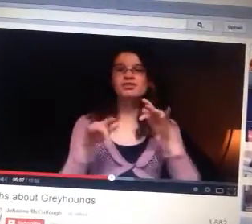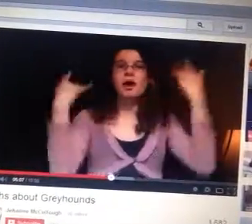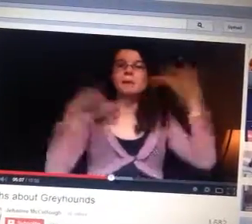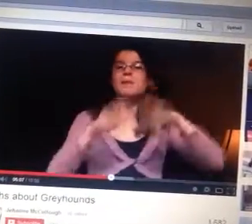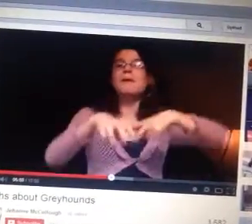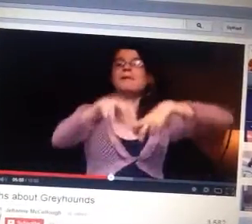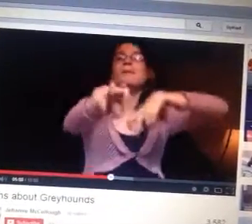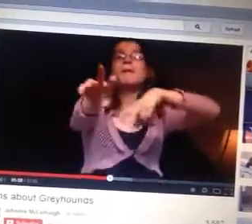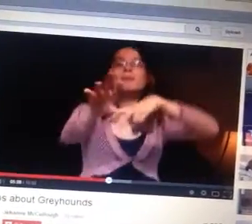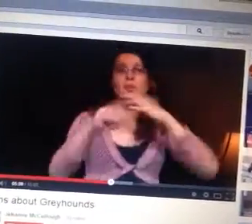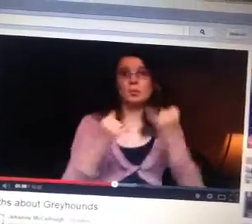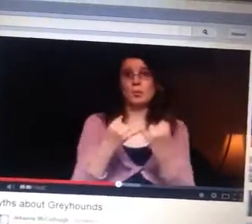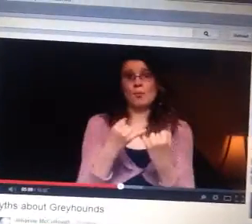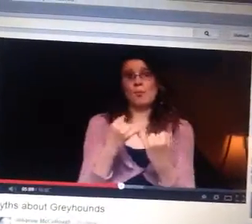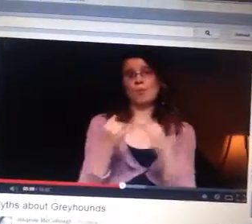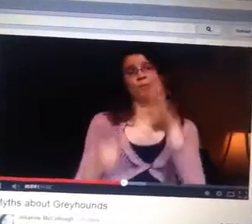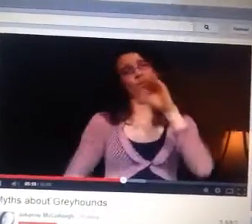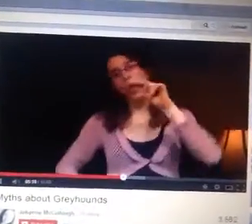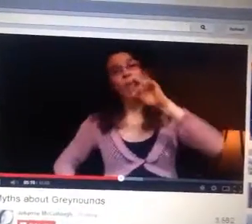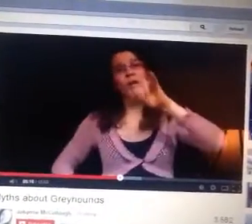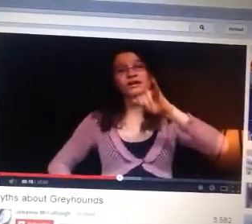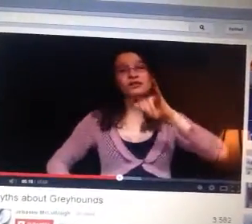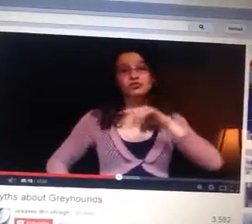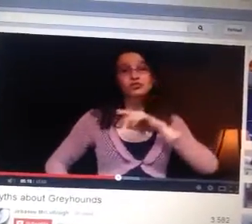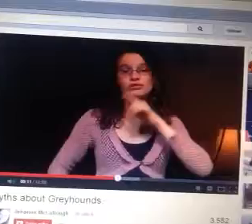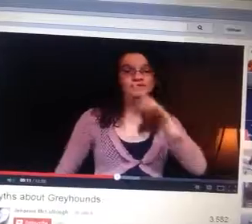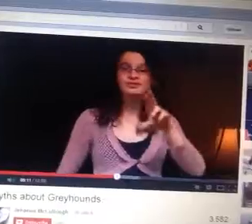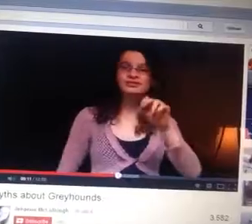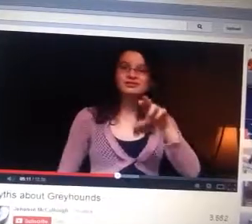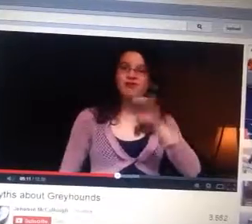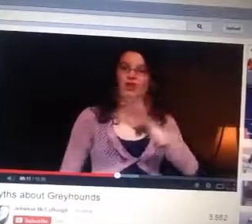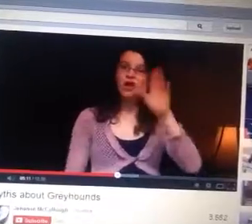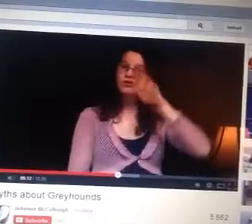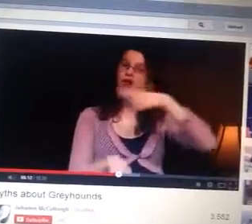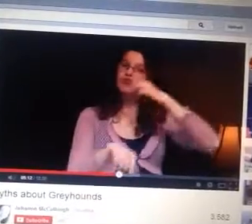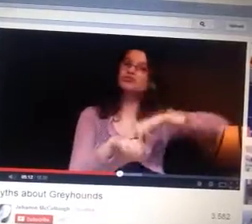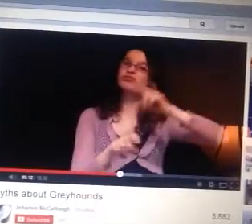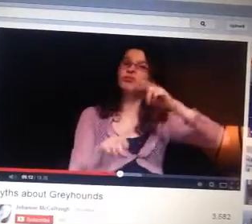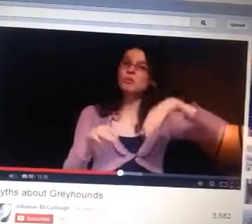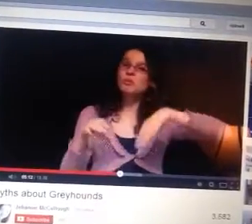they tell me that, greyhounds are too skinny.